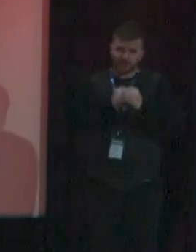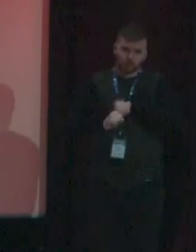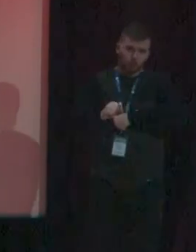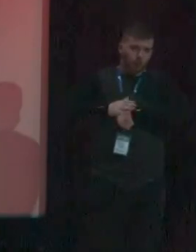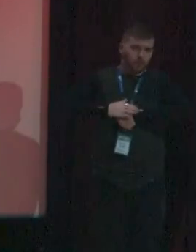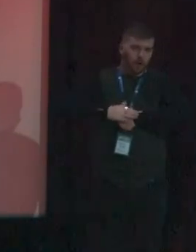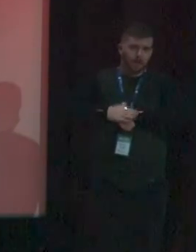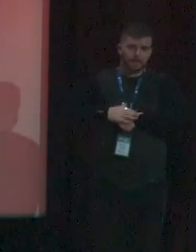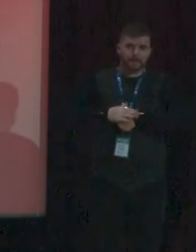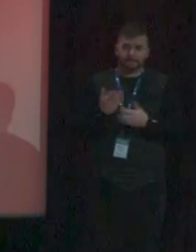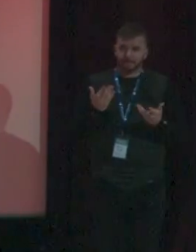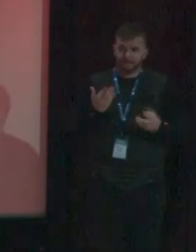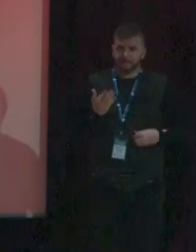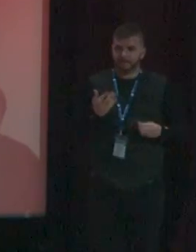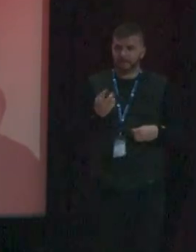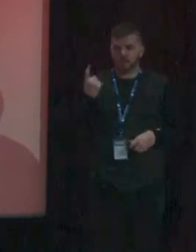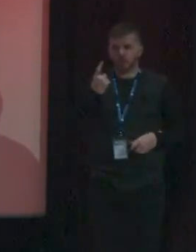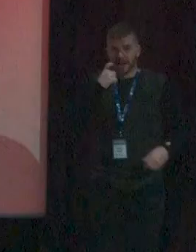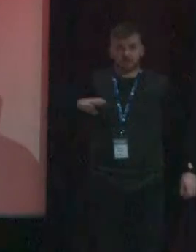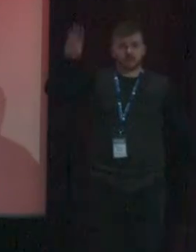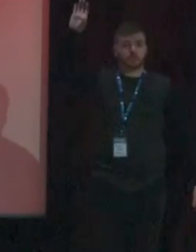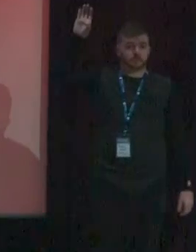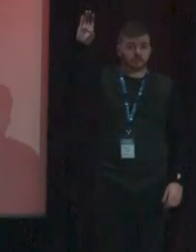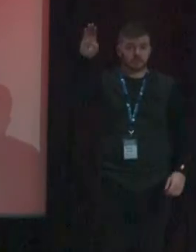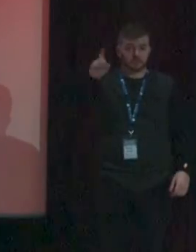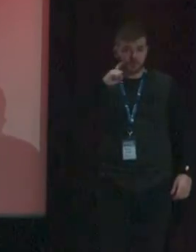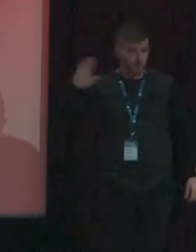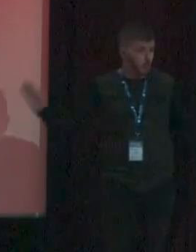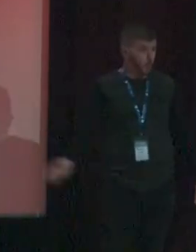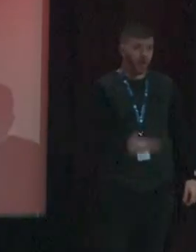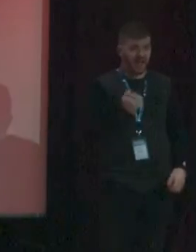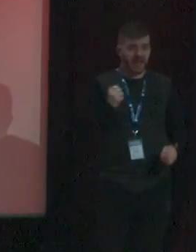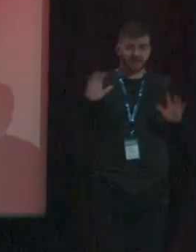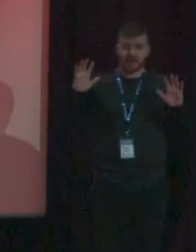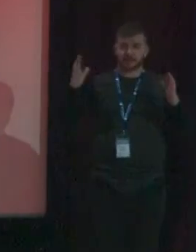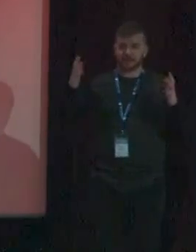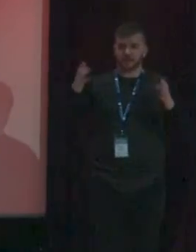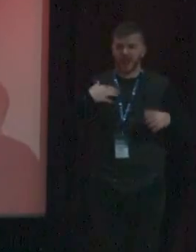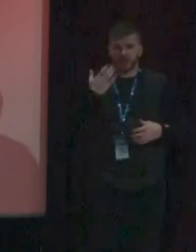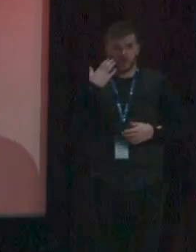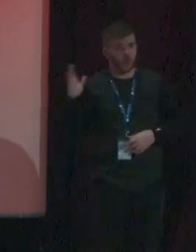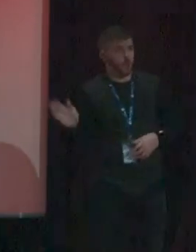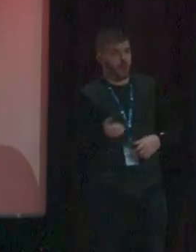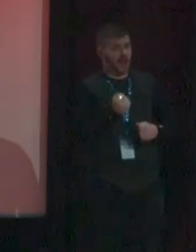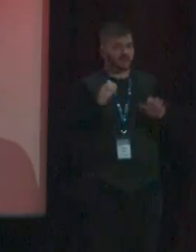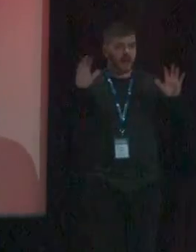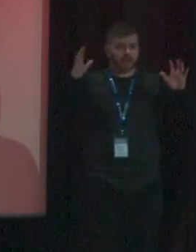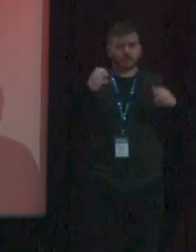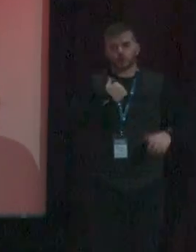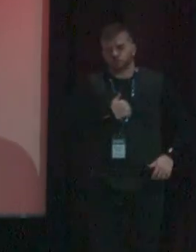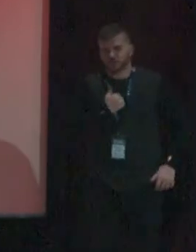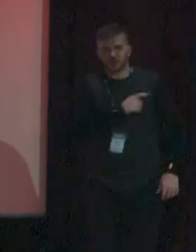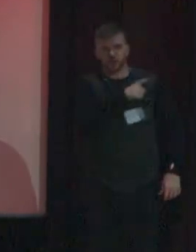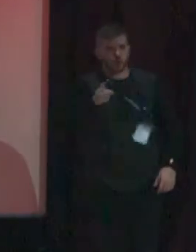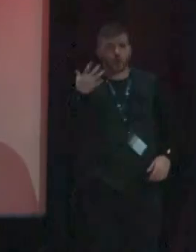question answering time here. Someone can put a hand up. I know you all have hands. Actually, I don't know you all have hands. My apologies to anyone in the room with no